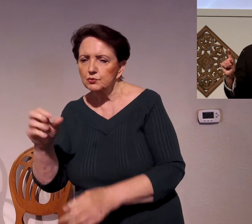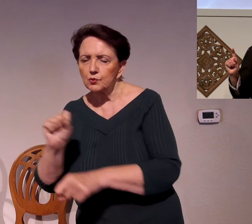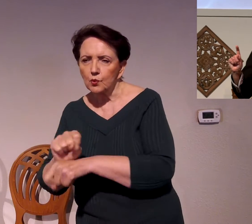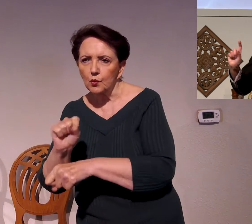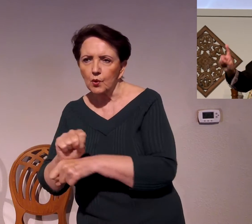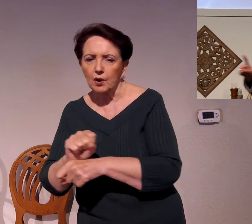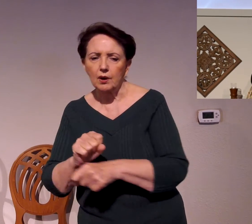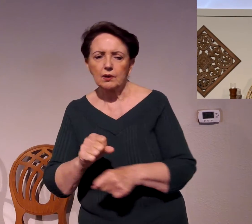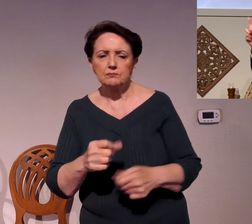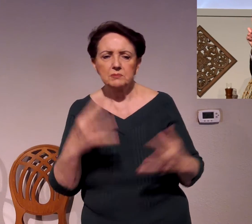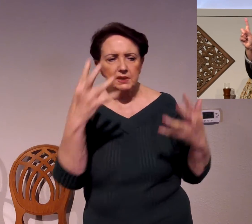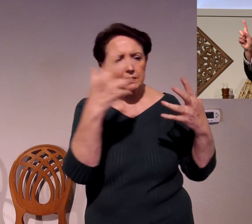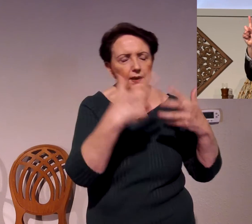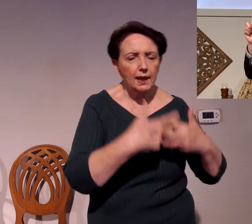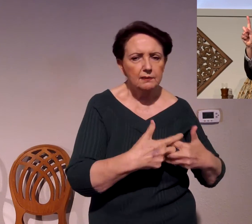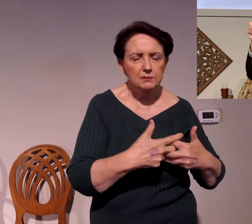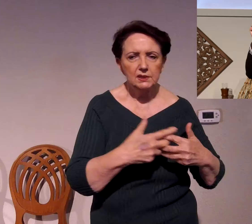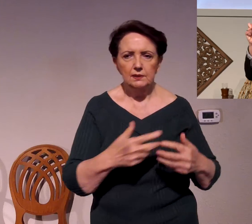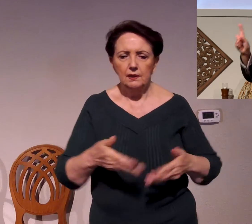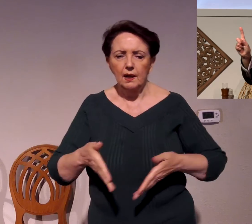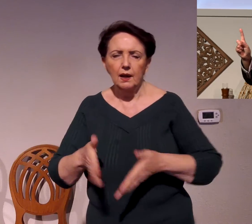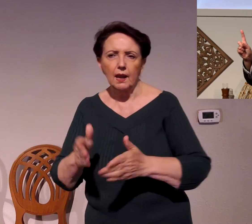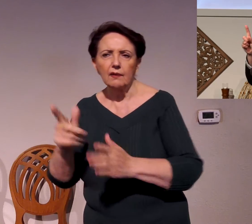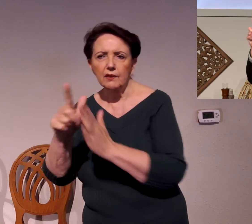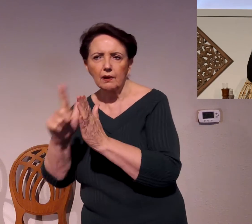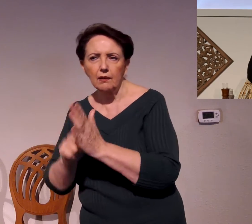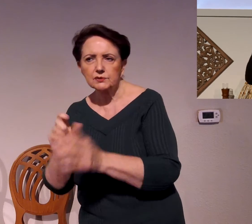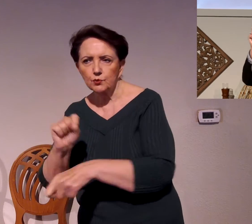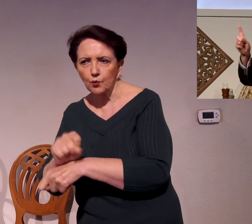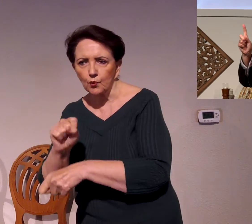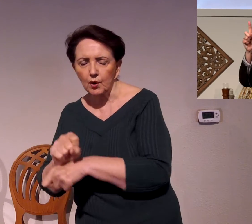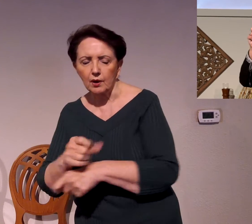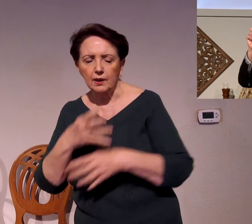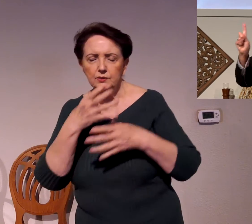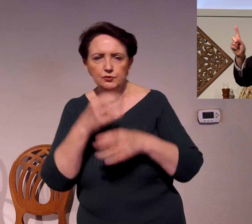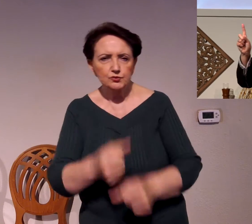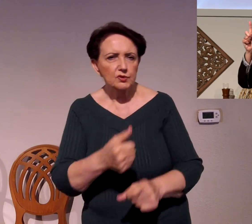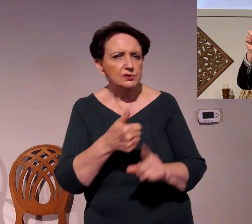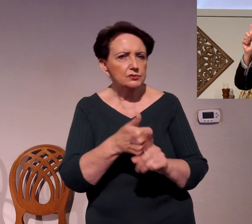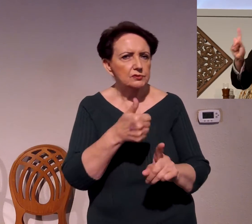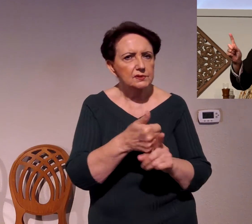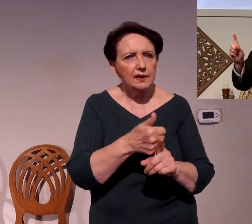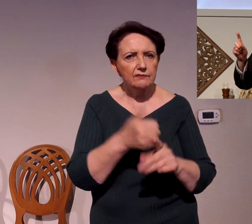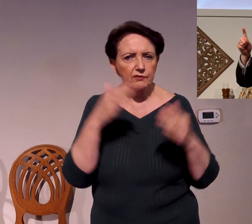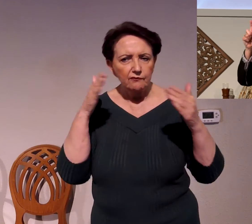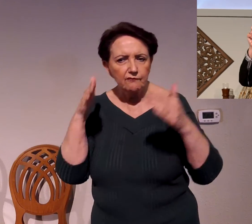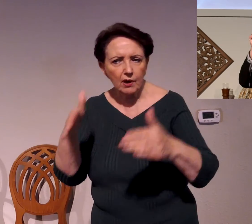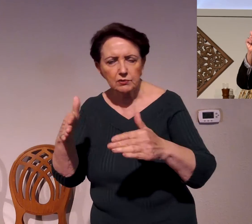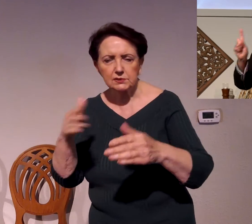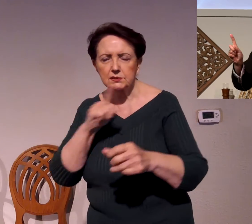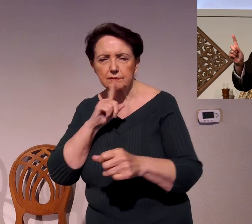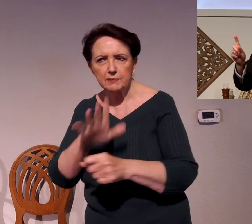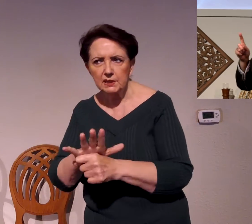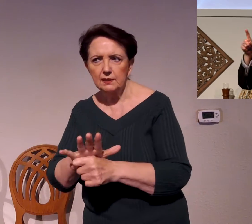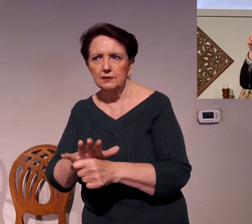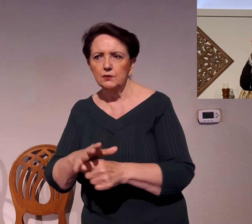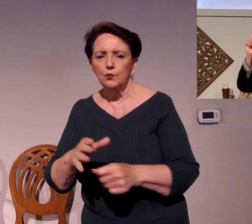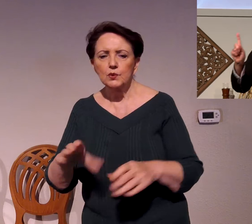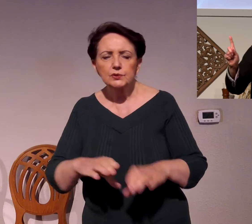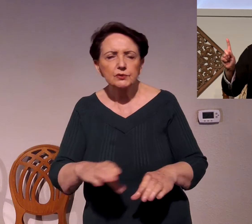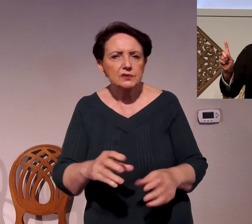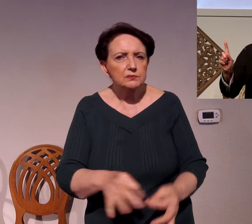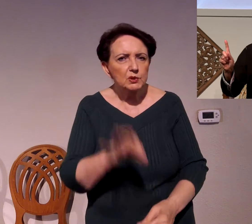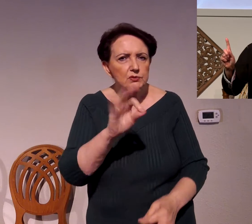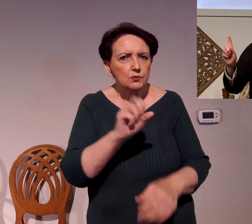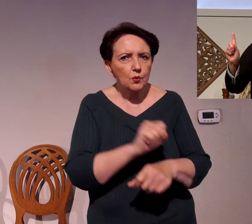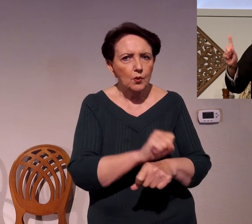law to unfold. And we trust ourselves that we will stay dedicated and focused and committed, that we will do the spiritual work